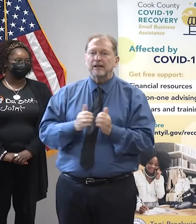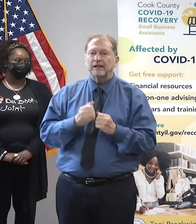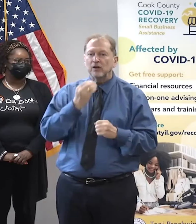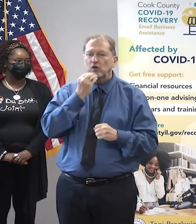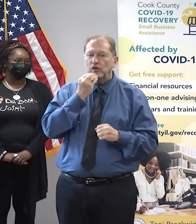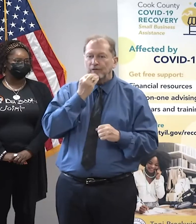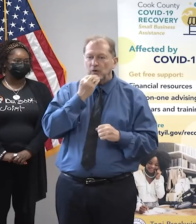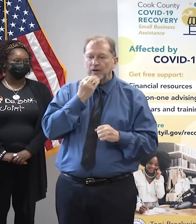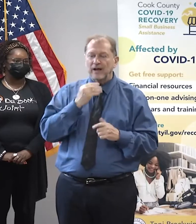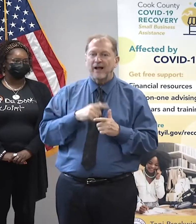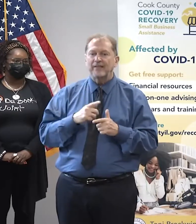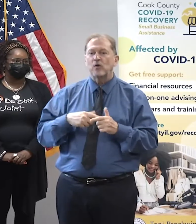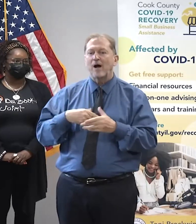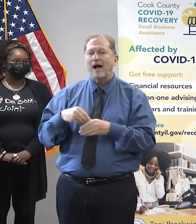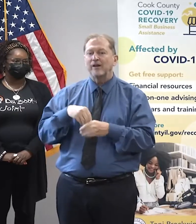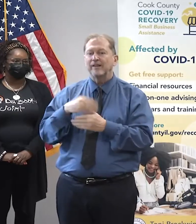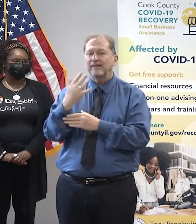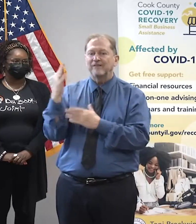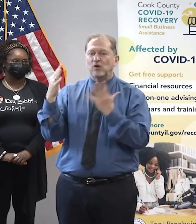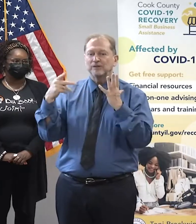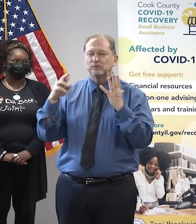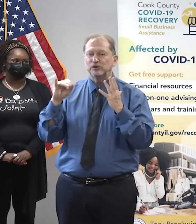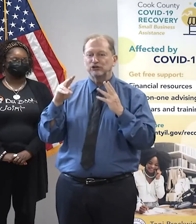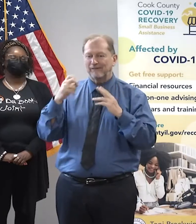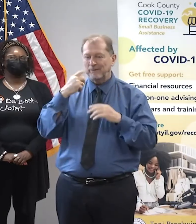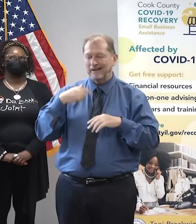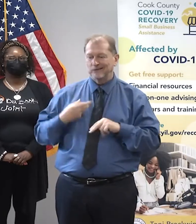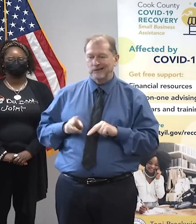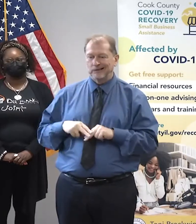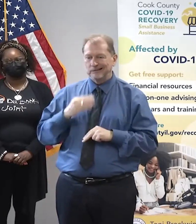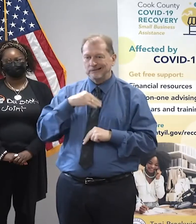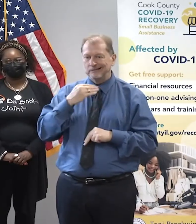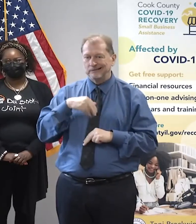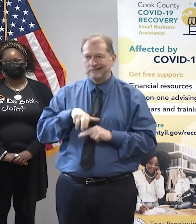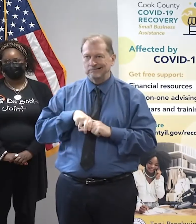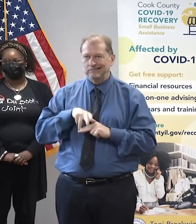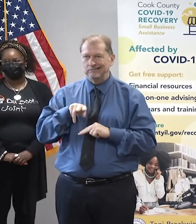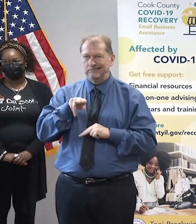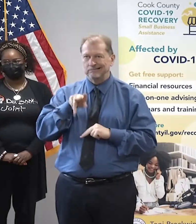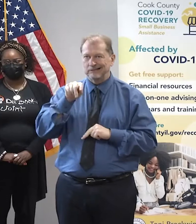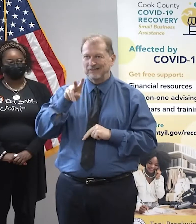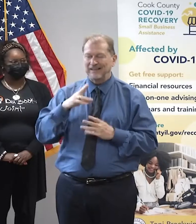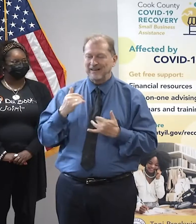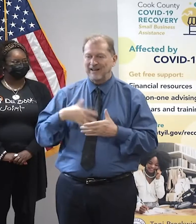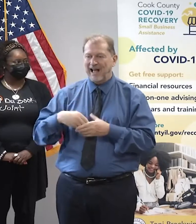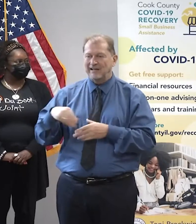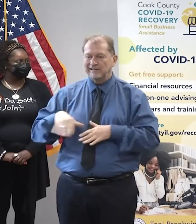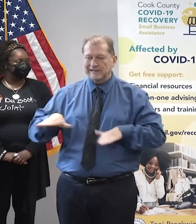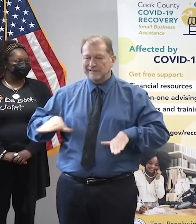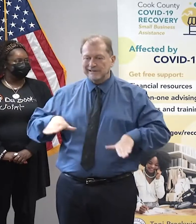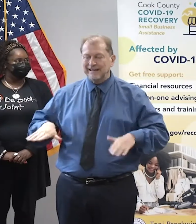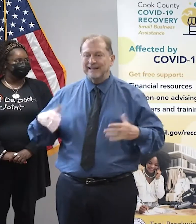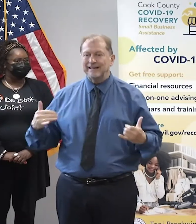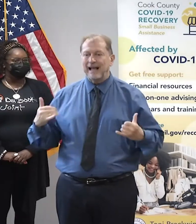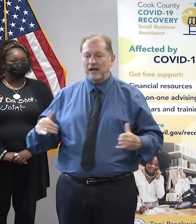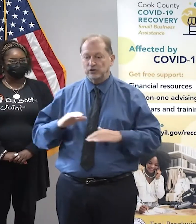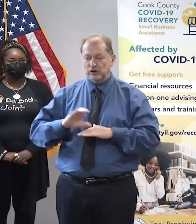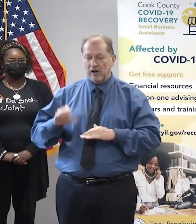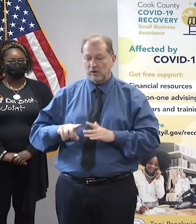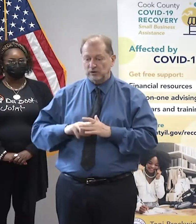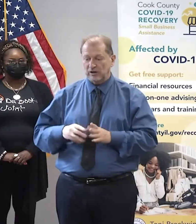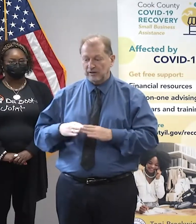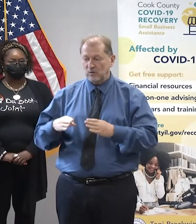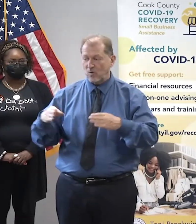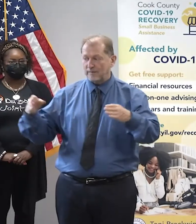spend some time in the forest preserves walking off some of those extra calories. So, and now that Hopefully Chicago is well on its way to a